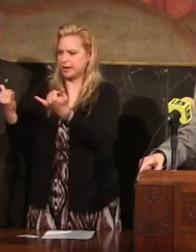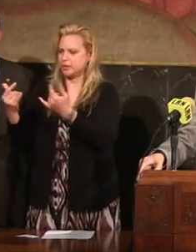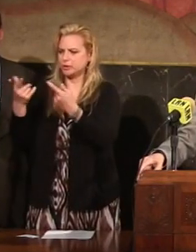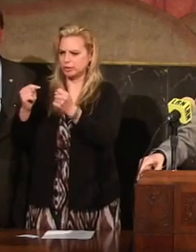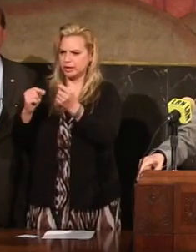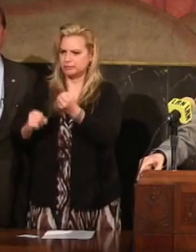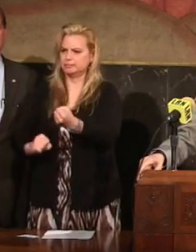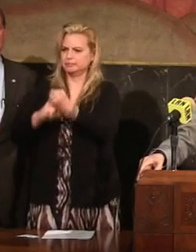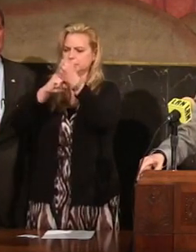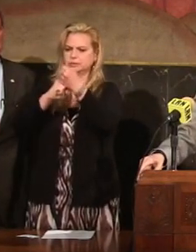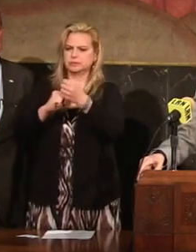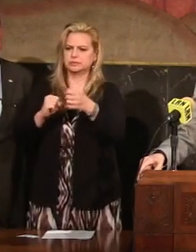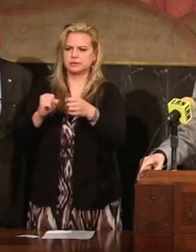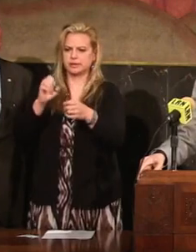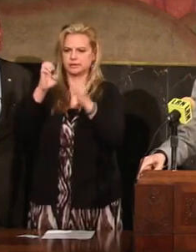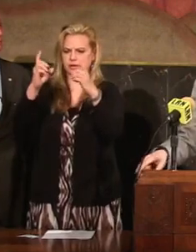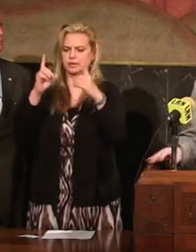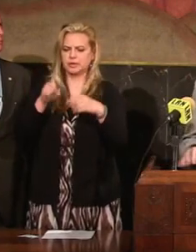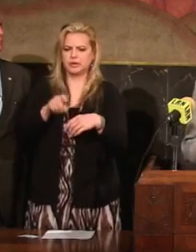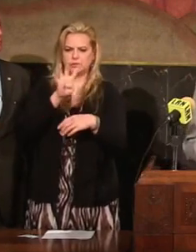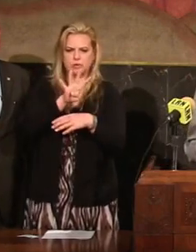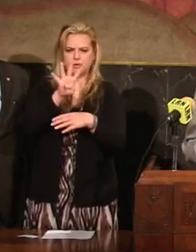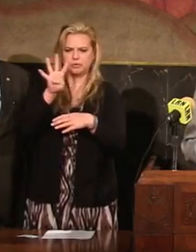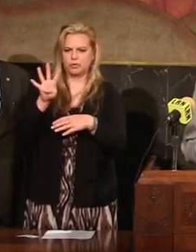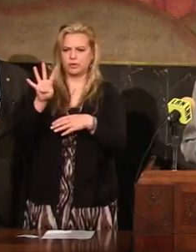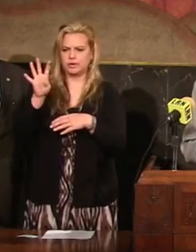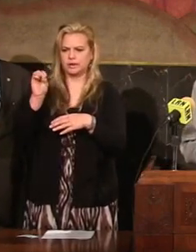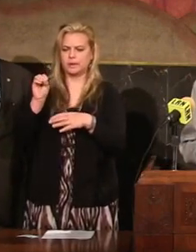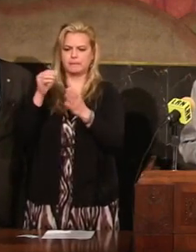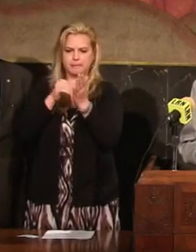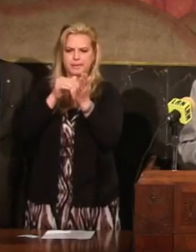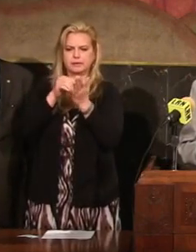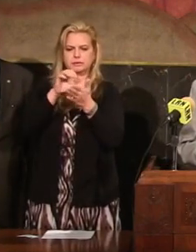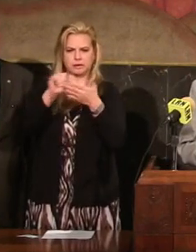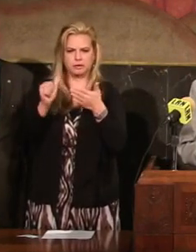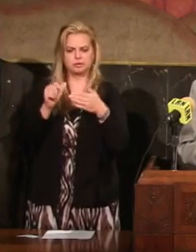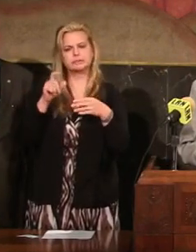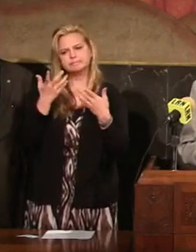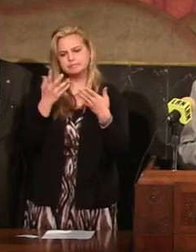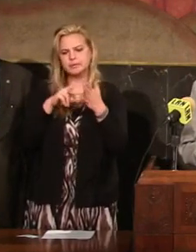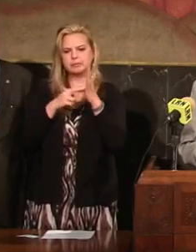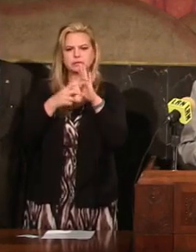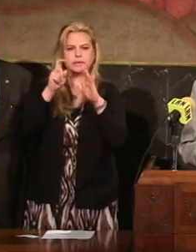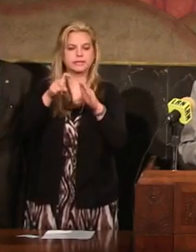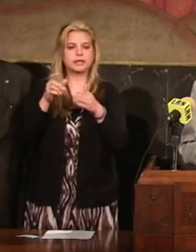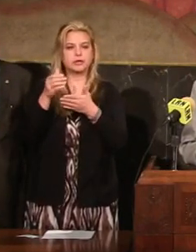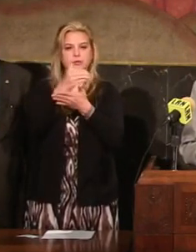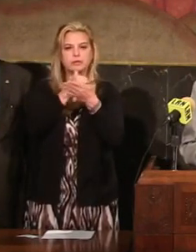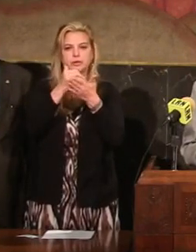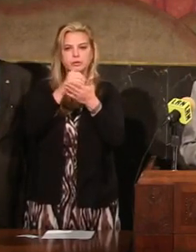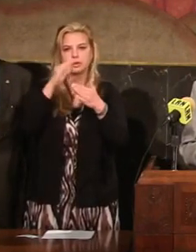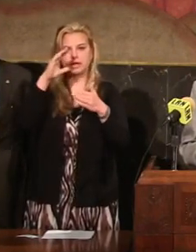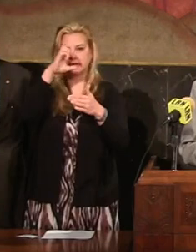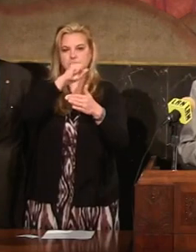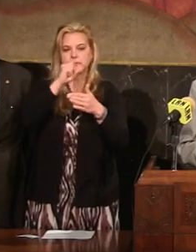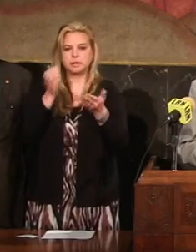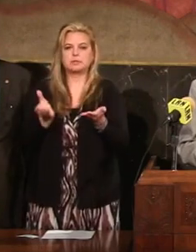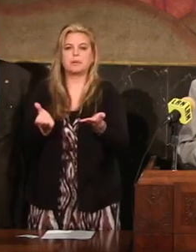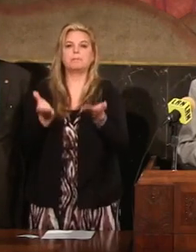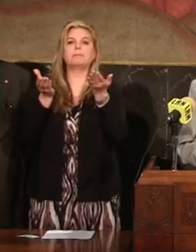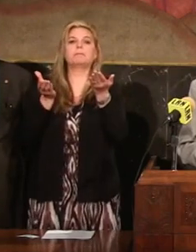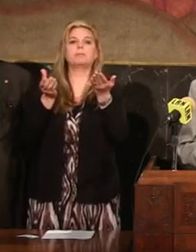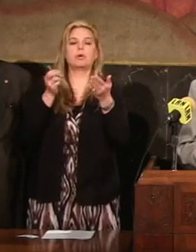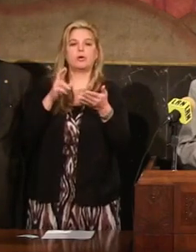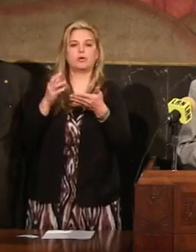needed $440 million additional dollars. For that to happen, we would need either a bump in the Revenue Estimating Conference forecast